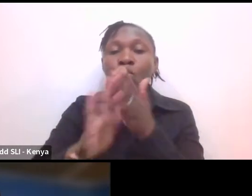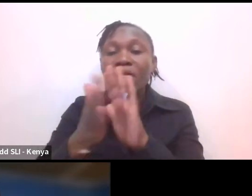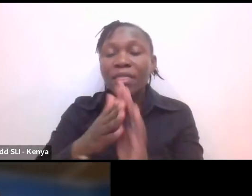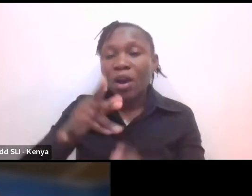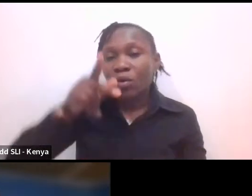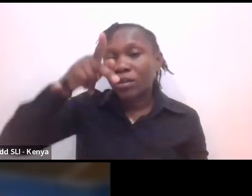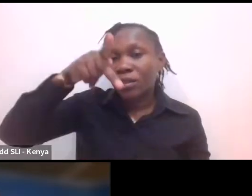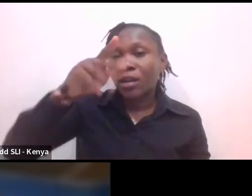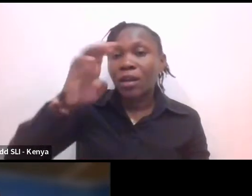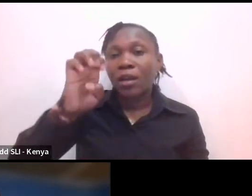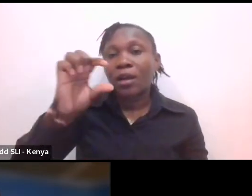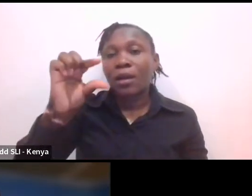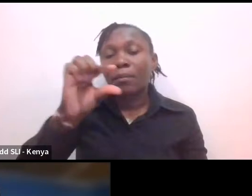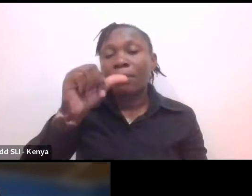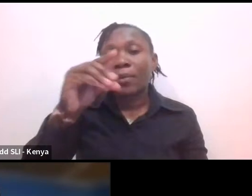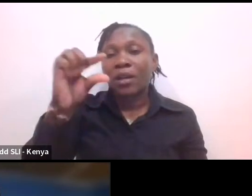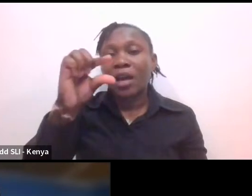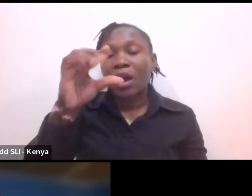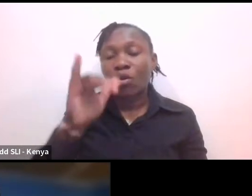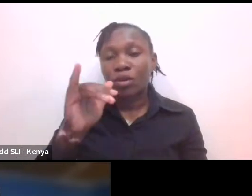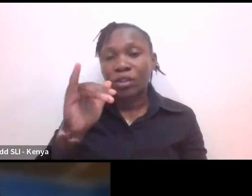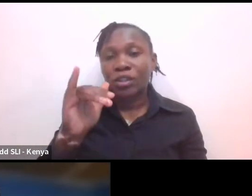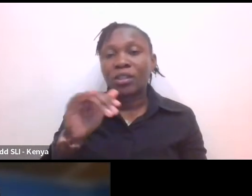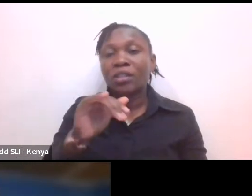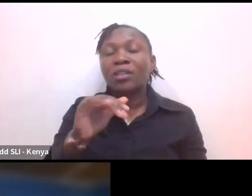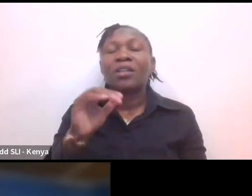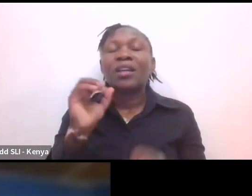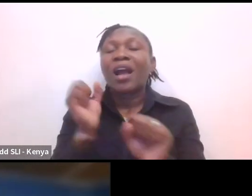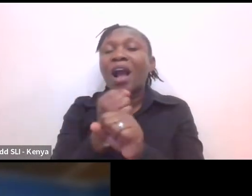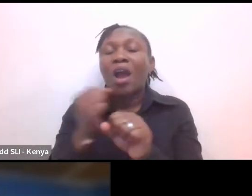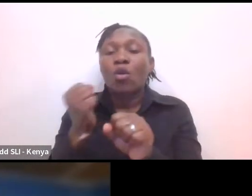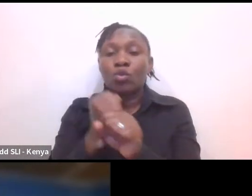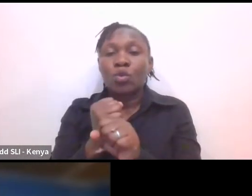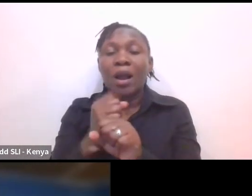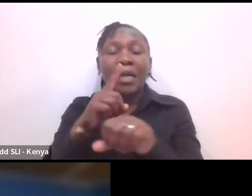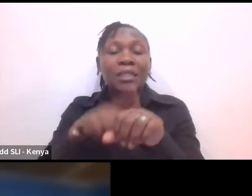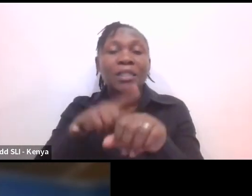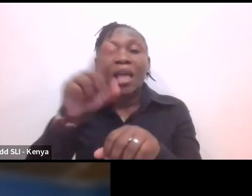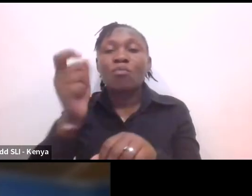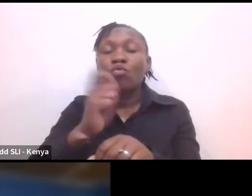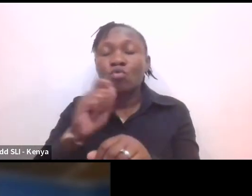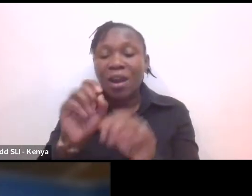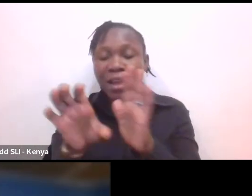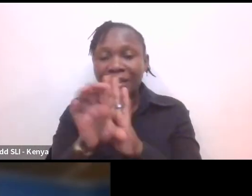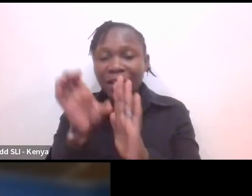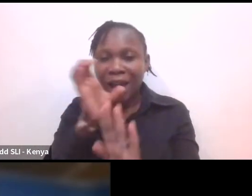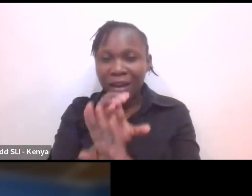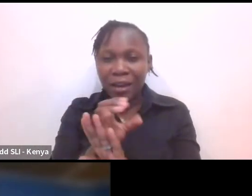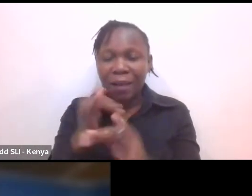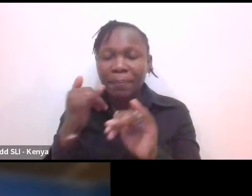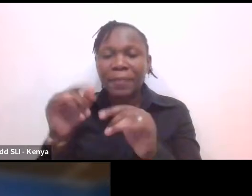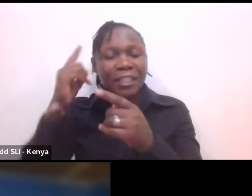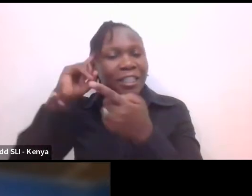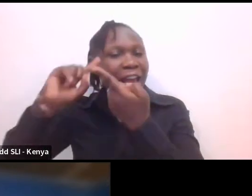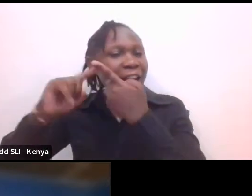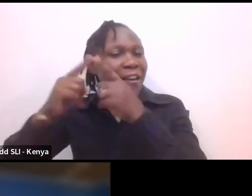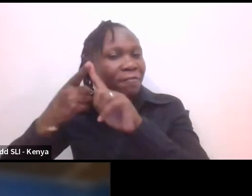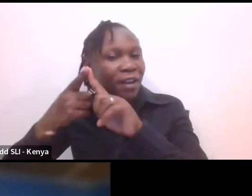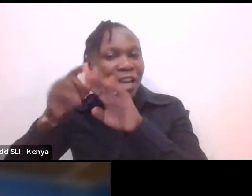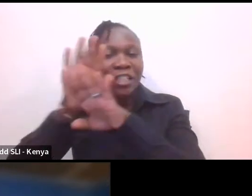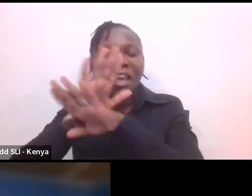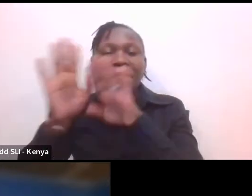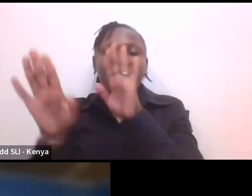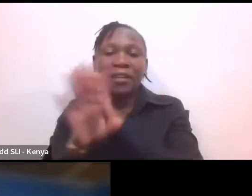personal curriculums, I encourage you for yourself to reflect on how everything in school is curriculum, how